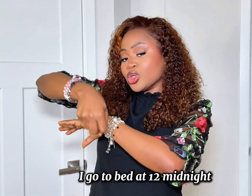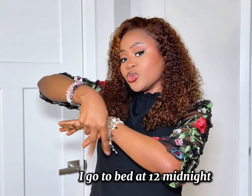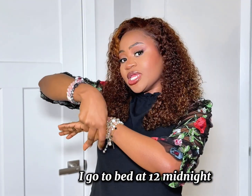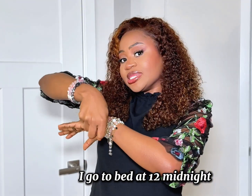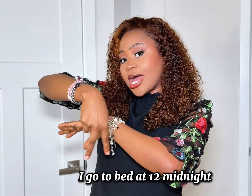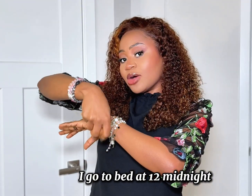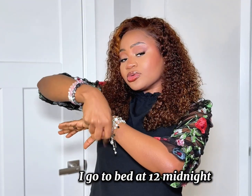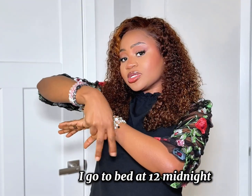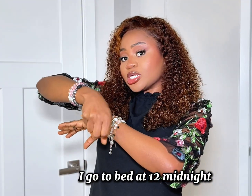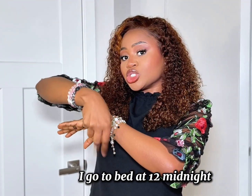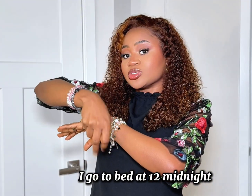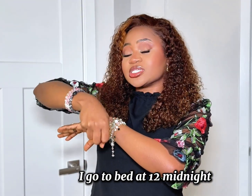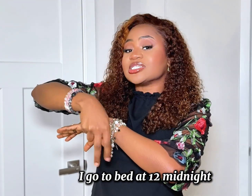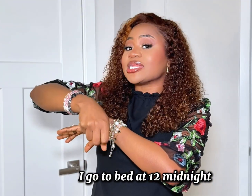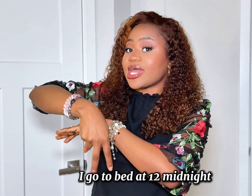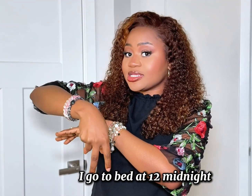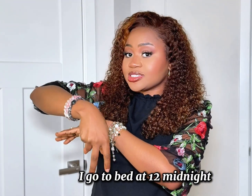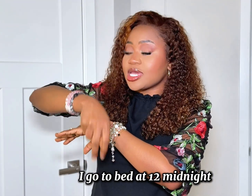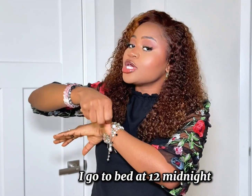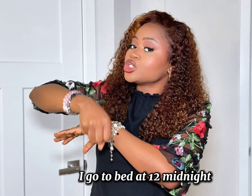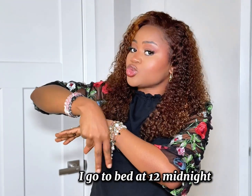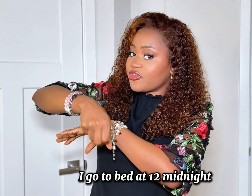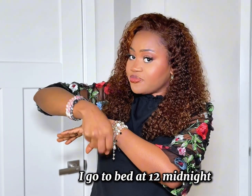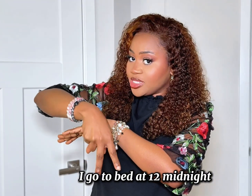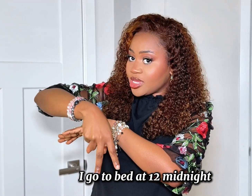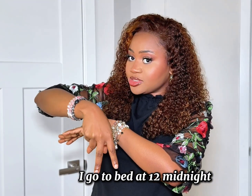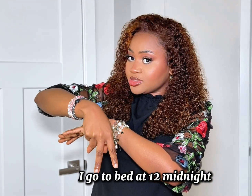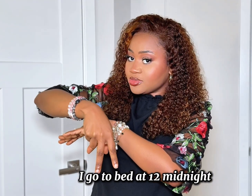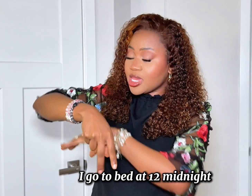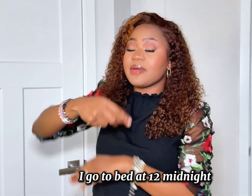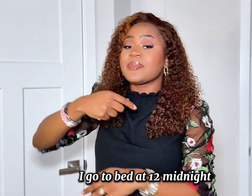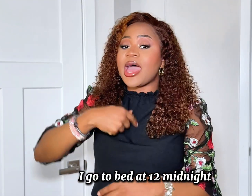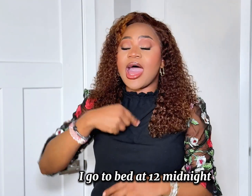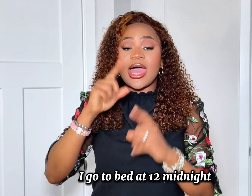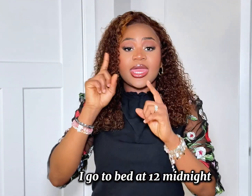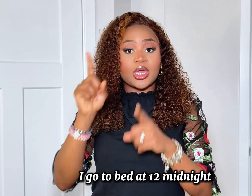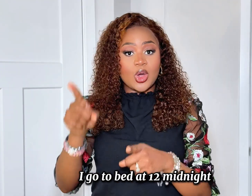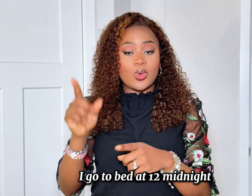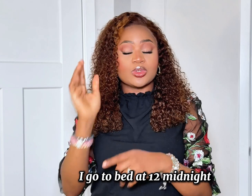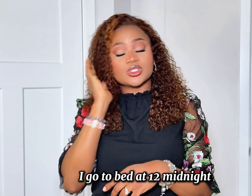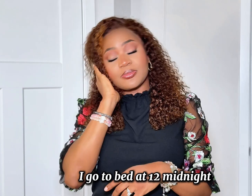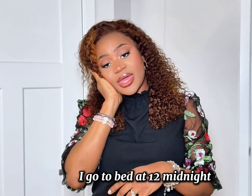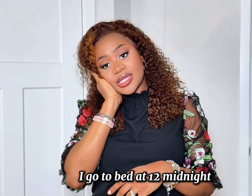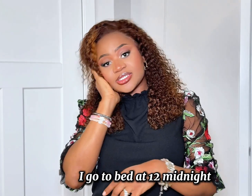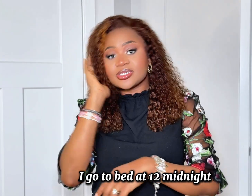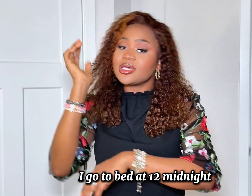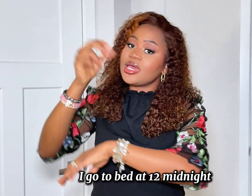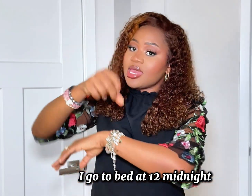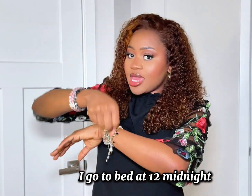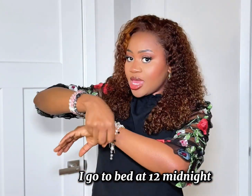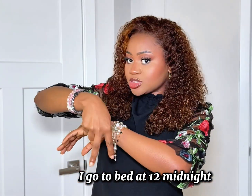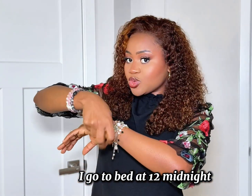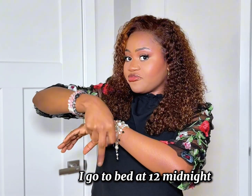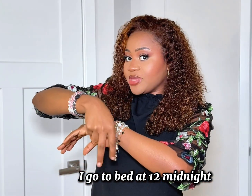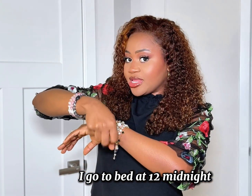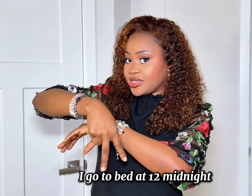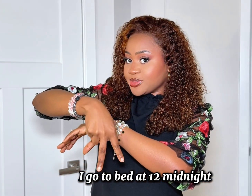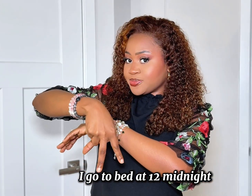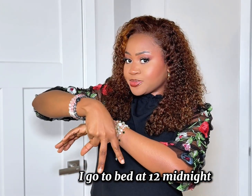doing it down. That shows it's at night. 12 midnight. Yeah? I go to bed at 12 midnight. Trying